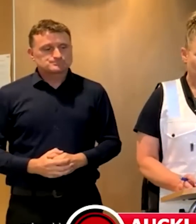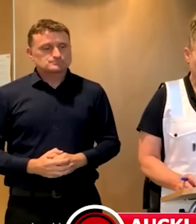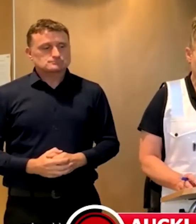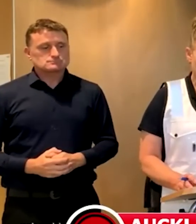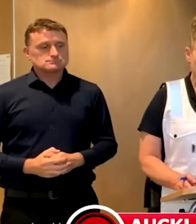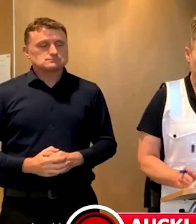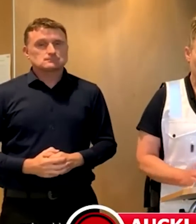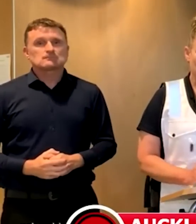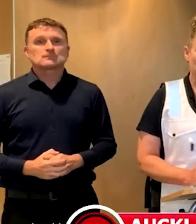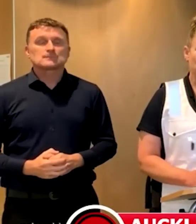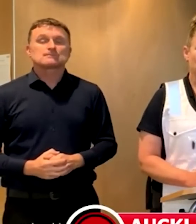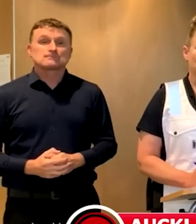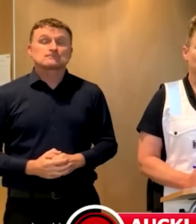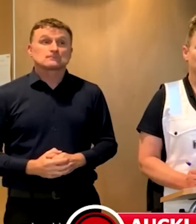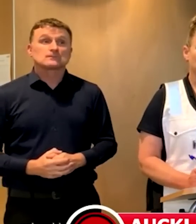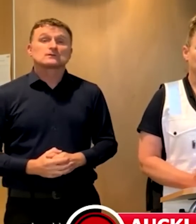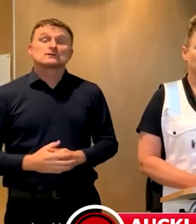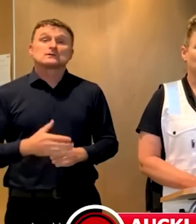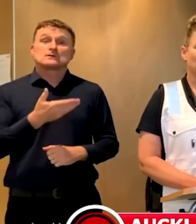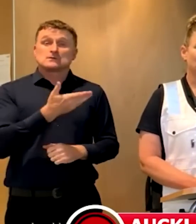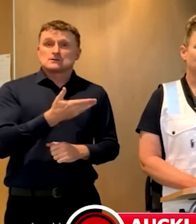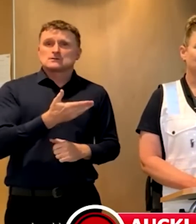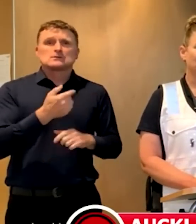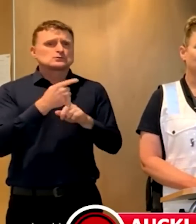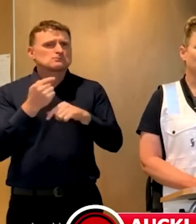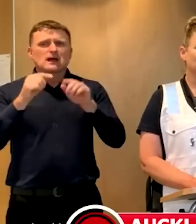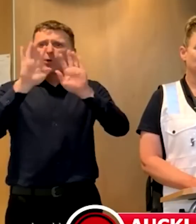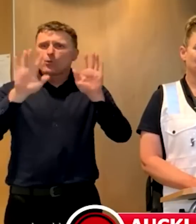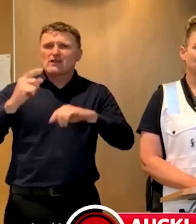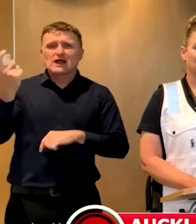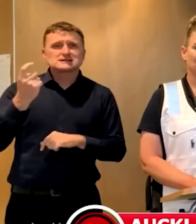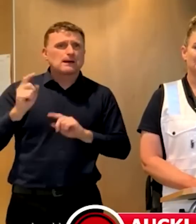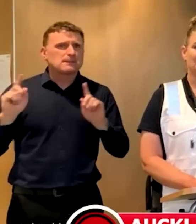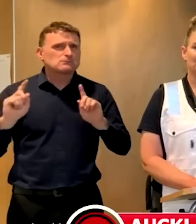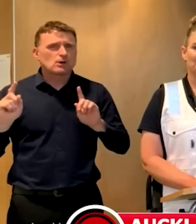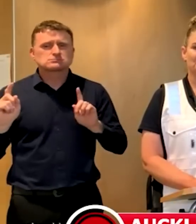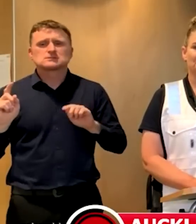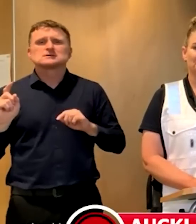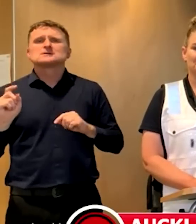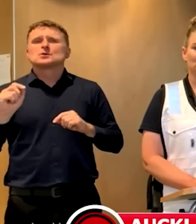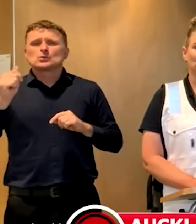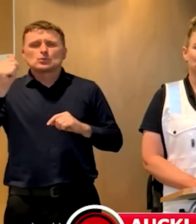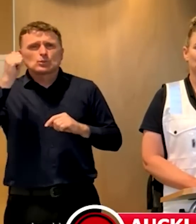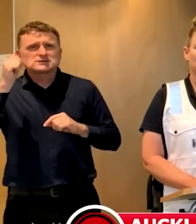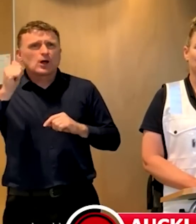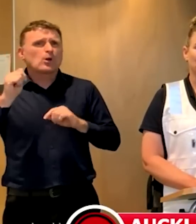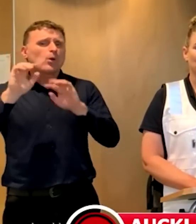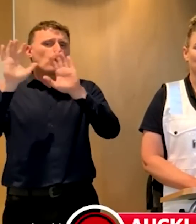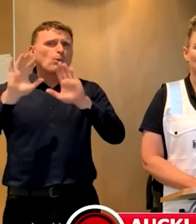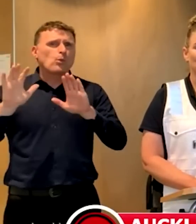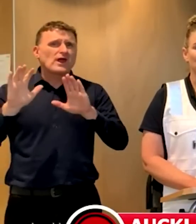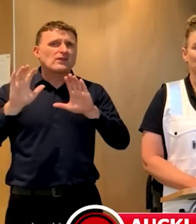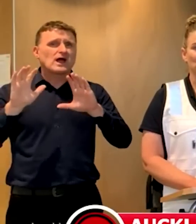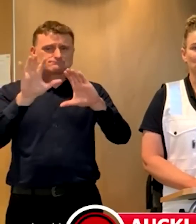And so just following up from Georgina around that forecast and recognising that some of that weather is affecting not just